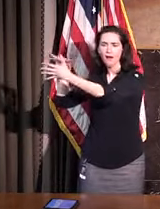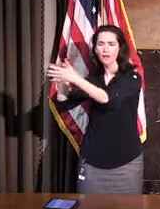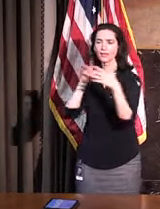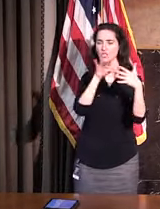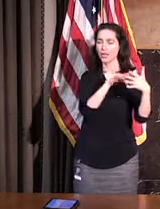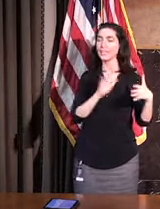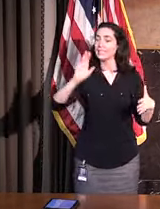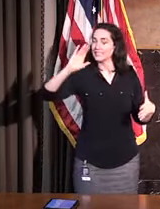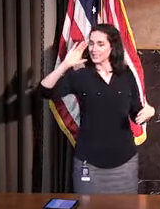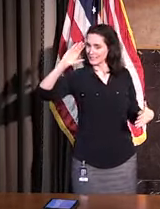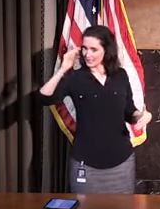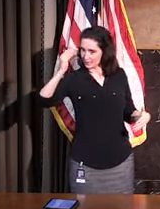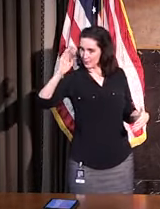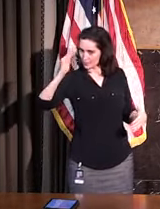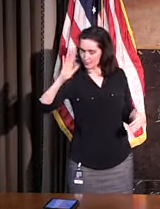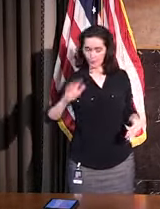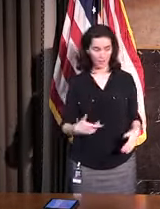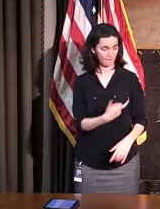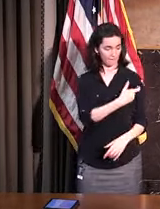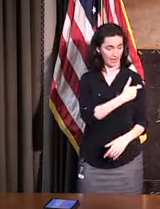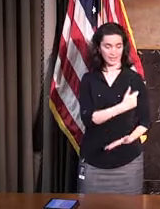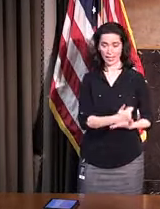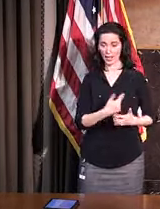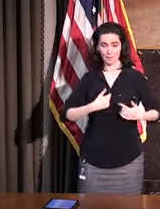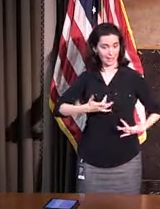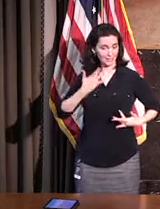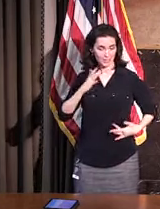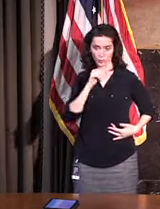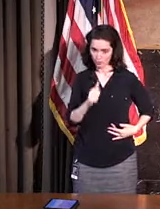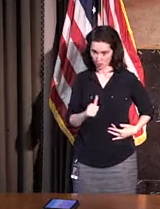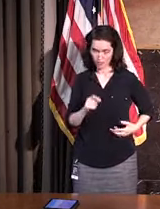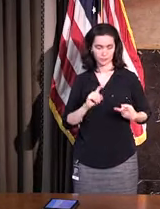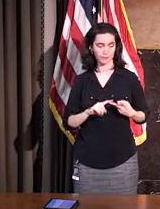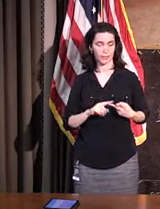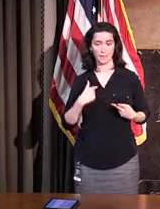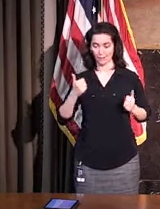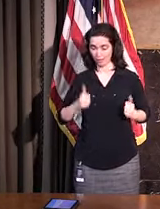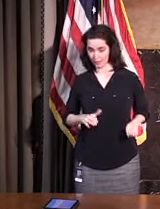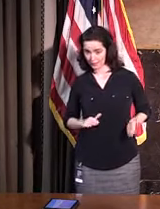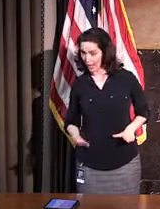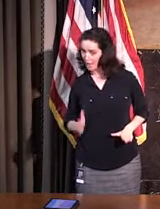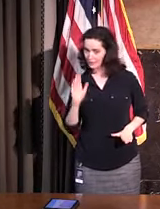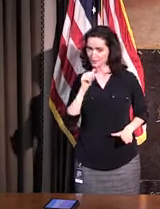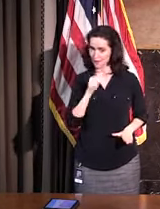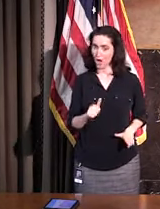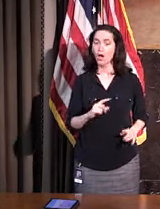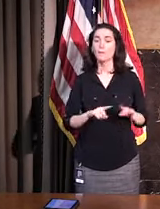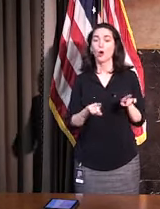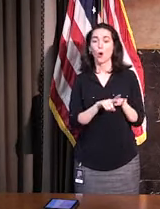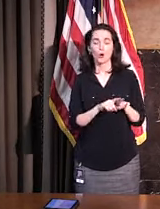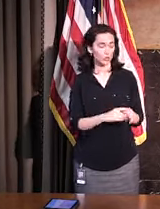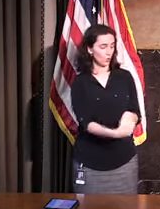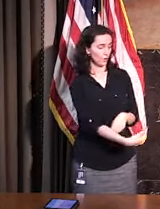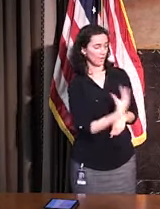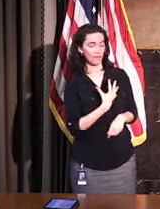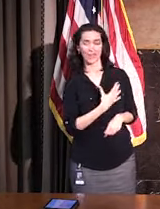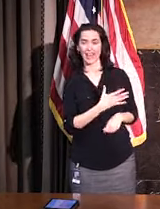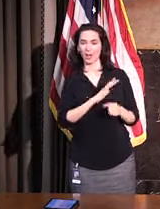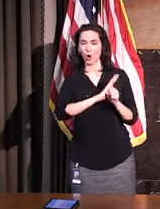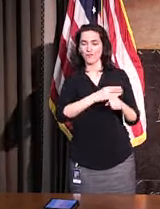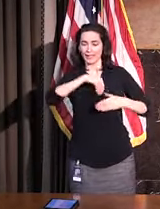individual from getting sick or dying, but it prevents also or reduces the chance of asymptomatic infection and the chance